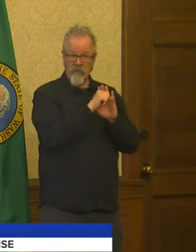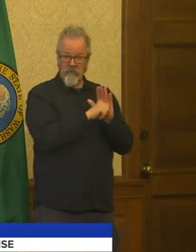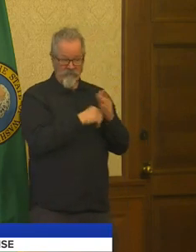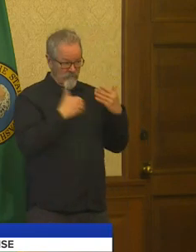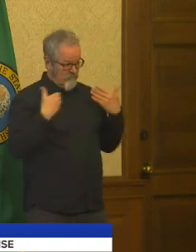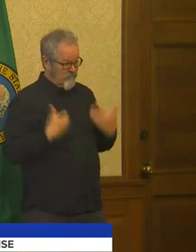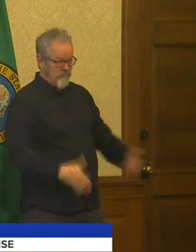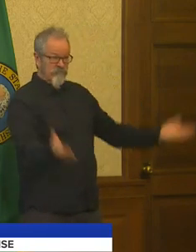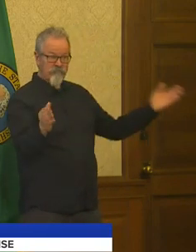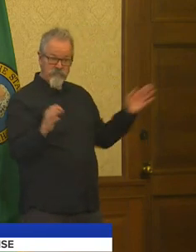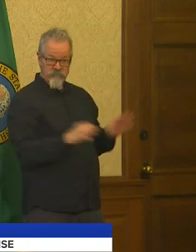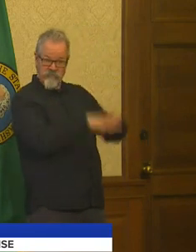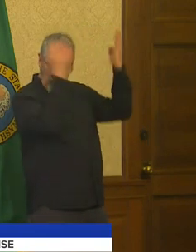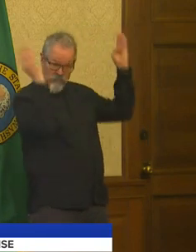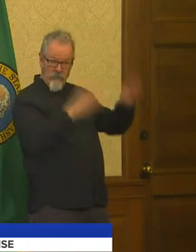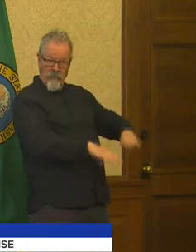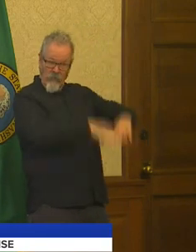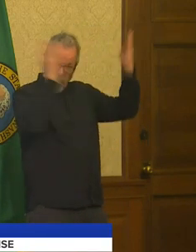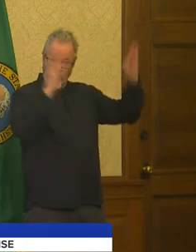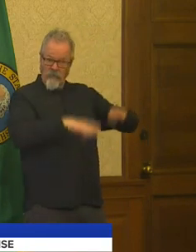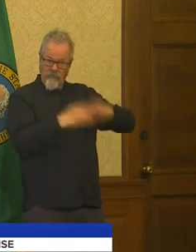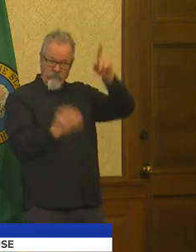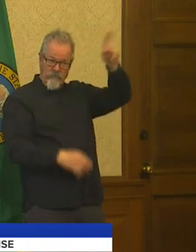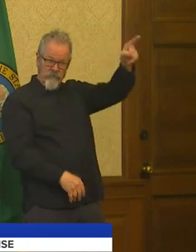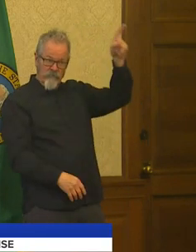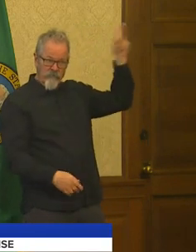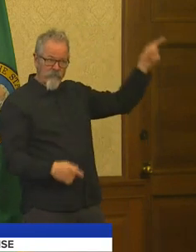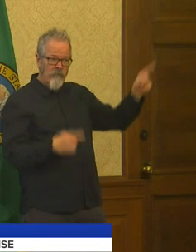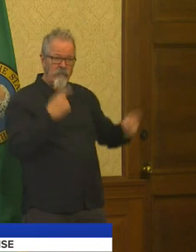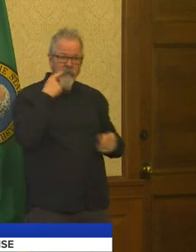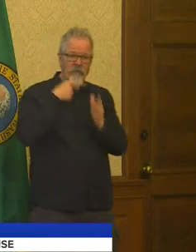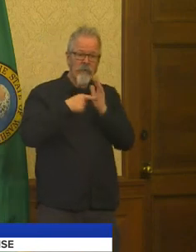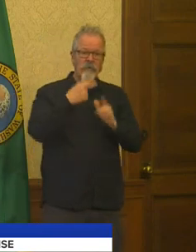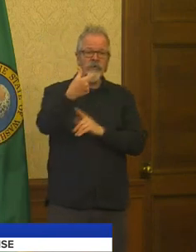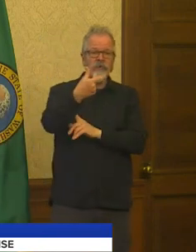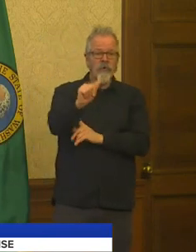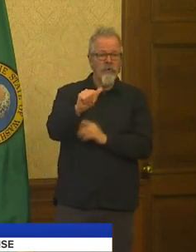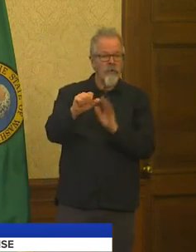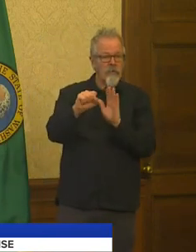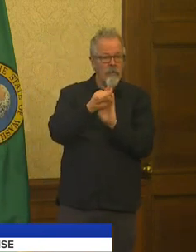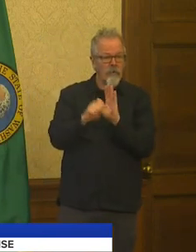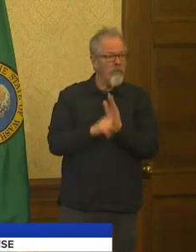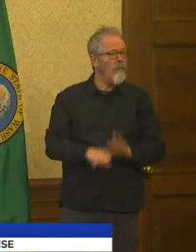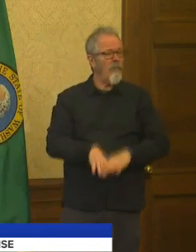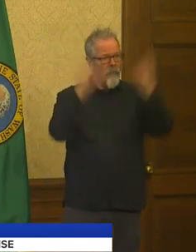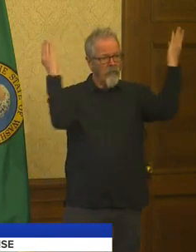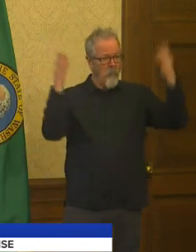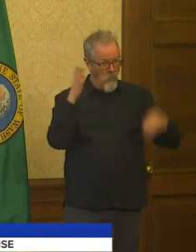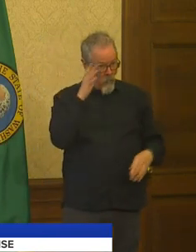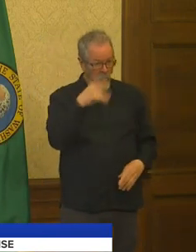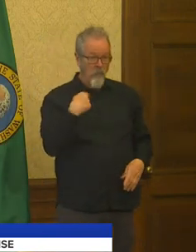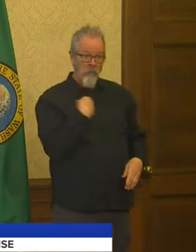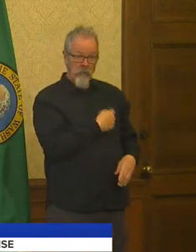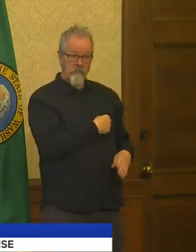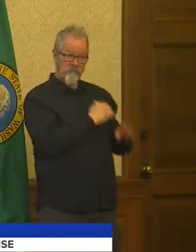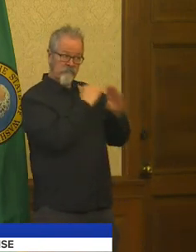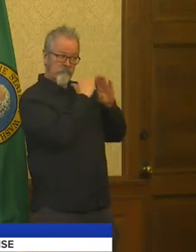to quarantine for 2 days? We don't have any current plans to do that, and I really hope that that will not be necessary.